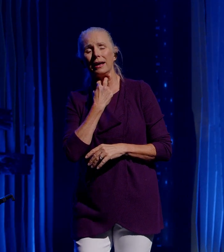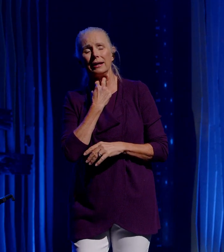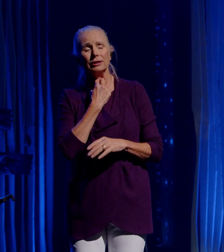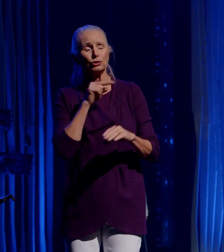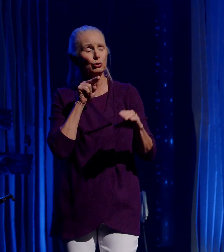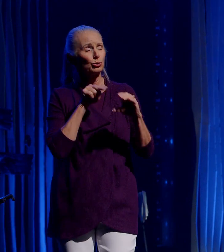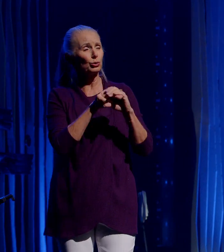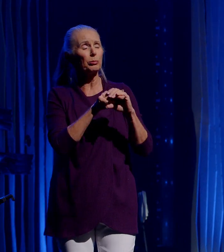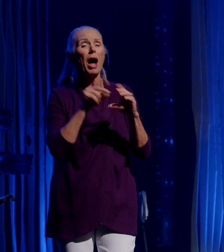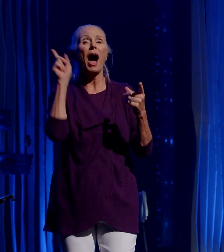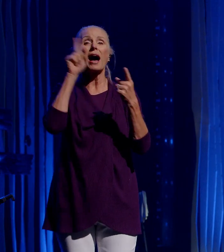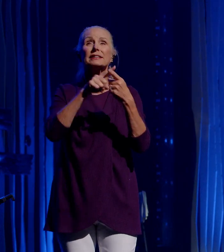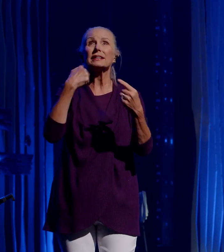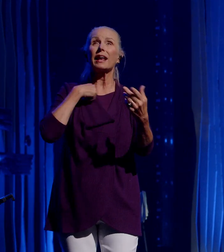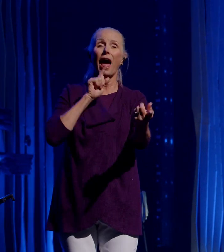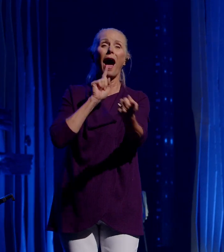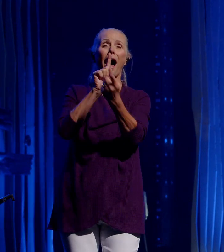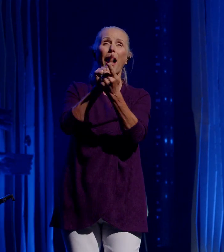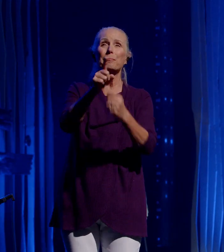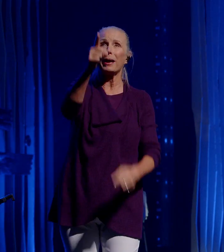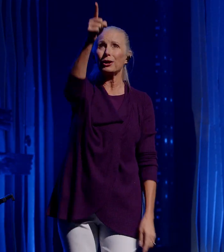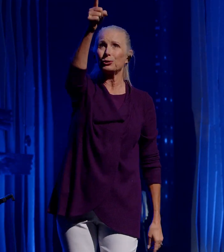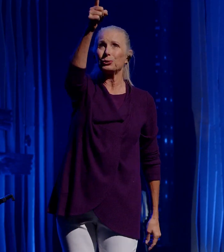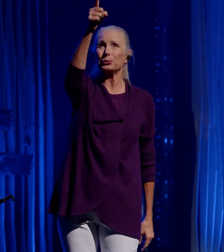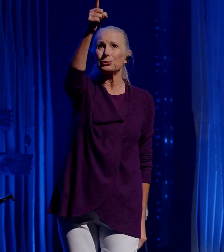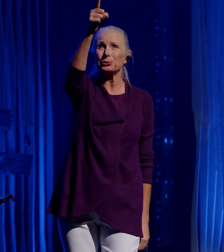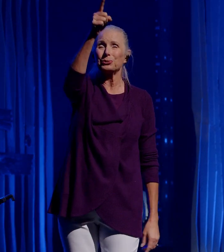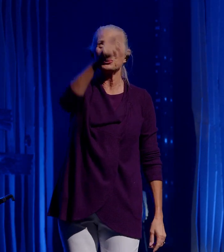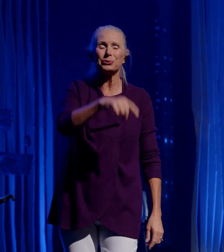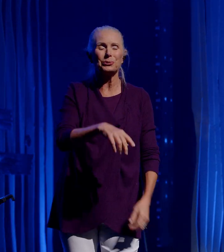tomb till I met you.